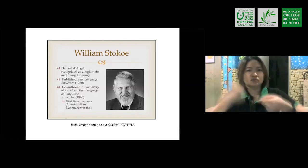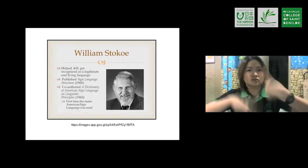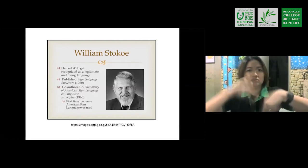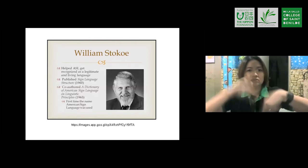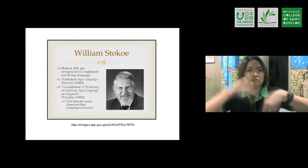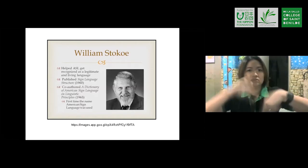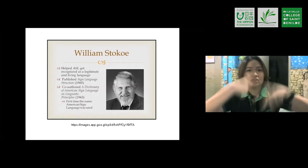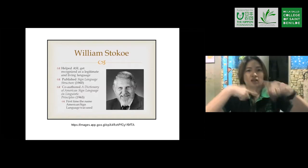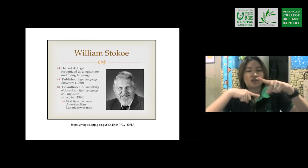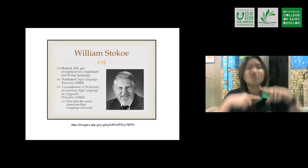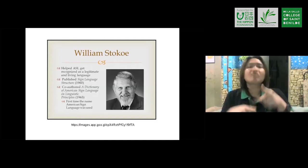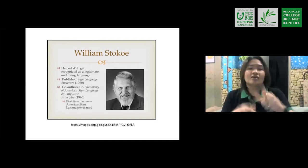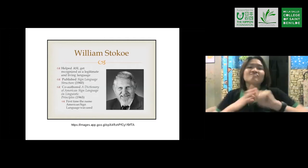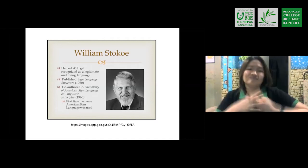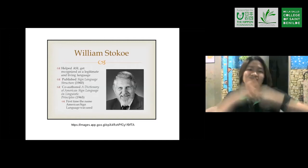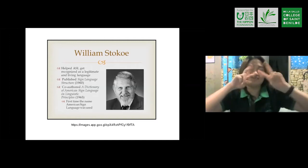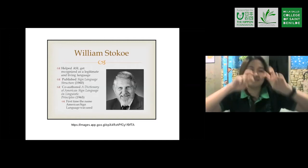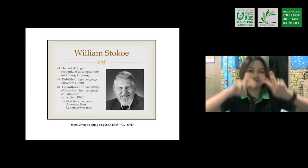linguistics research